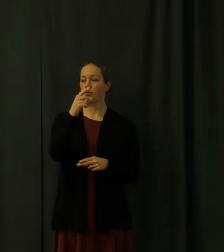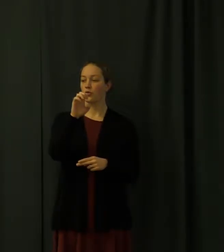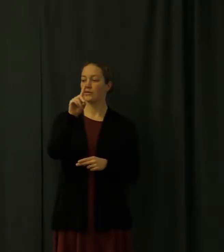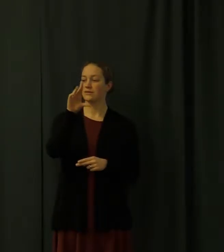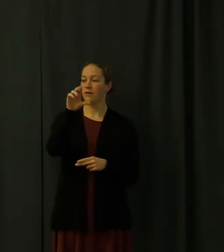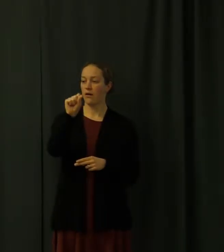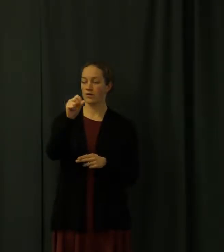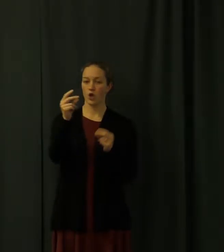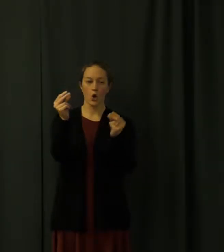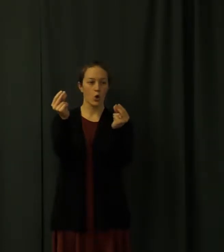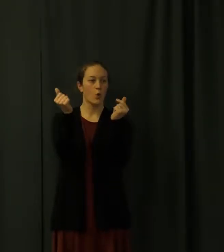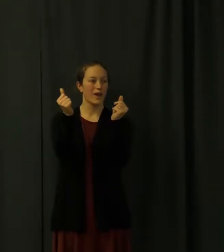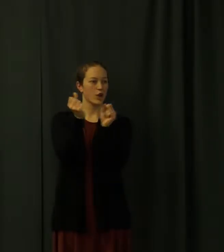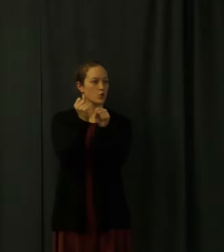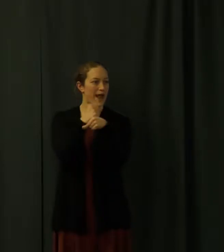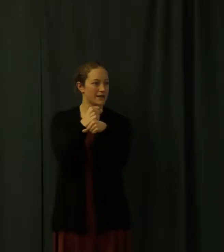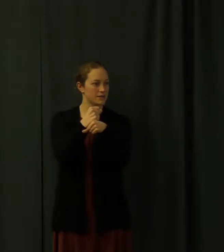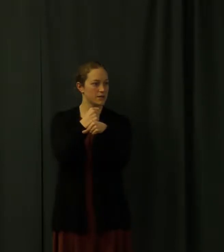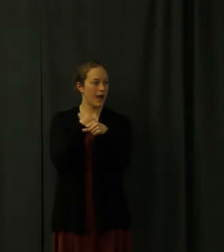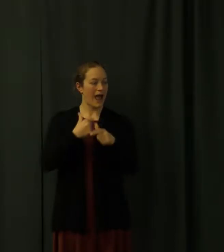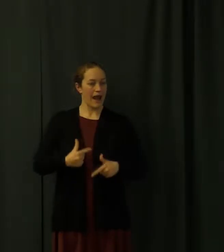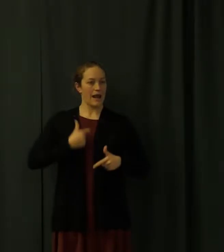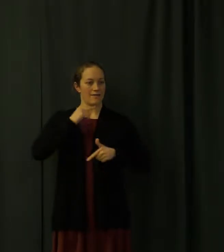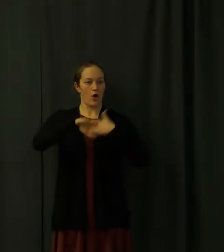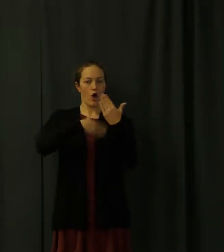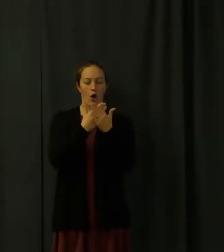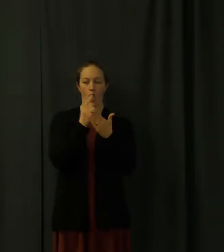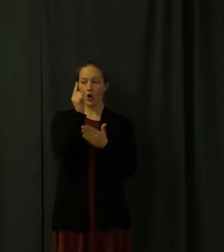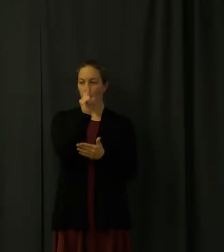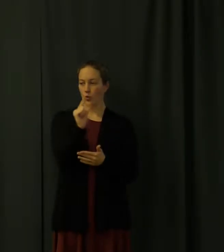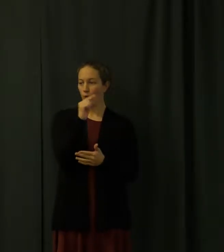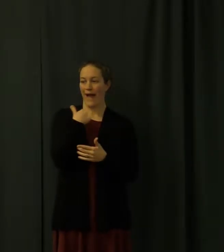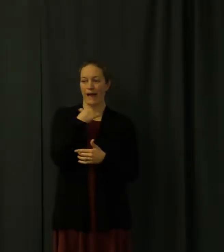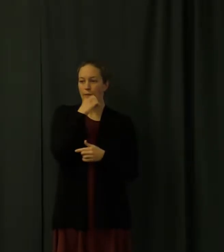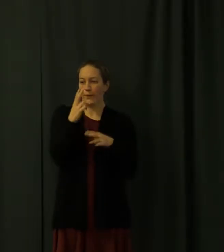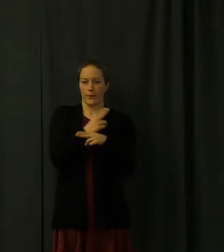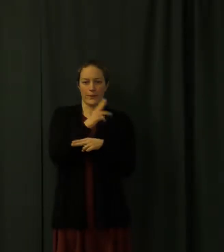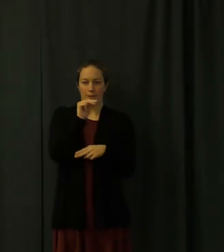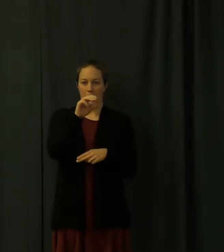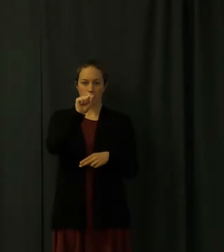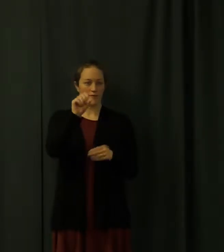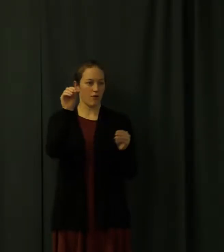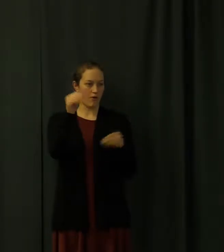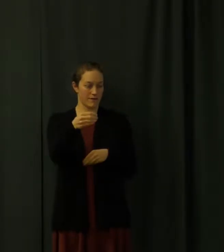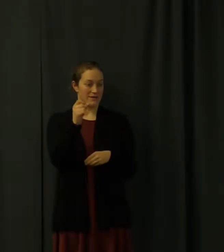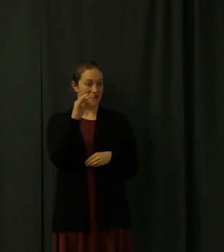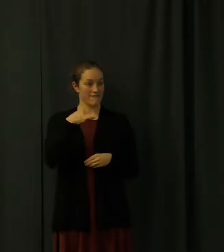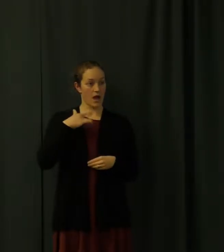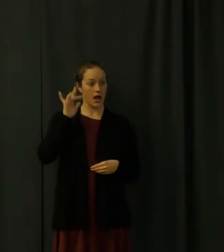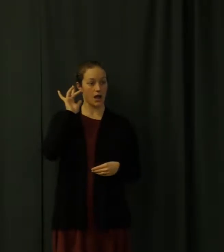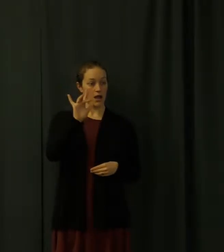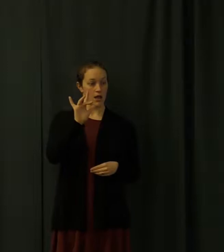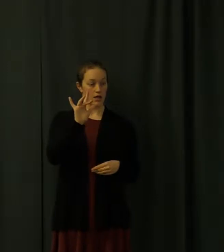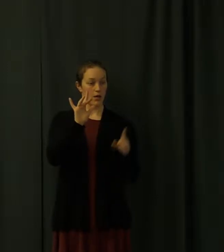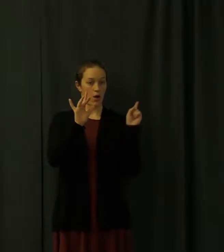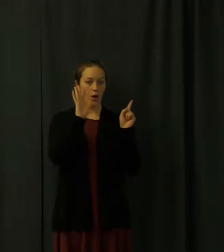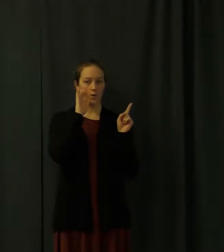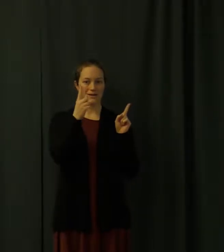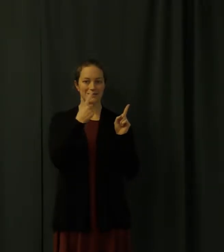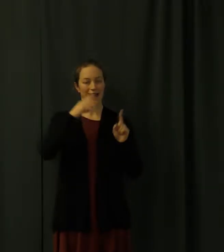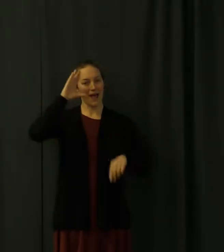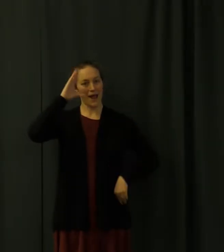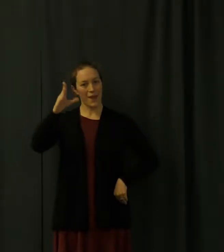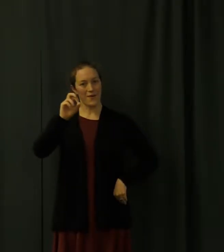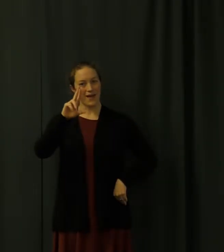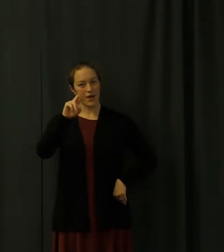Create. Because I live in an all Google world and don't use Microsoft Office at all, if I click this button, it'll say, oh, hi,